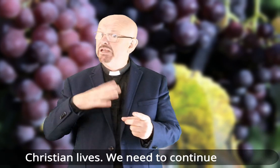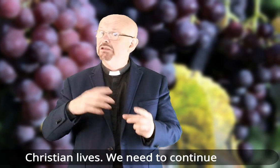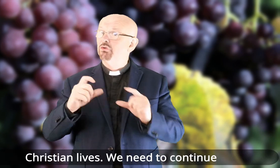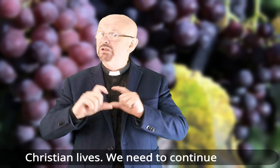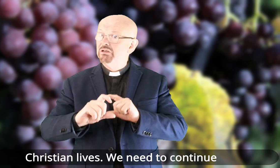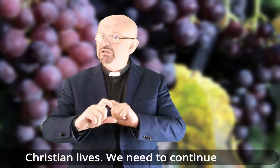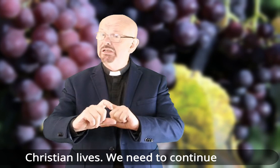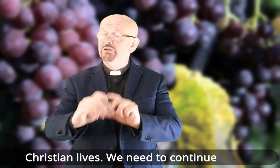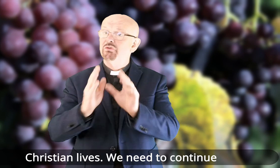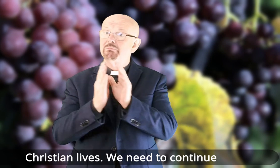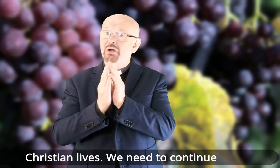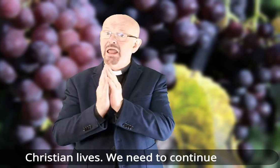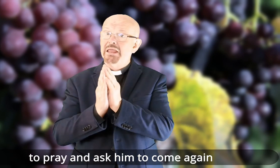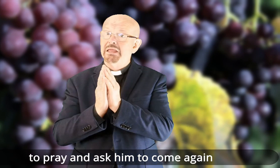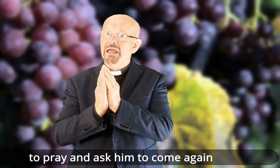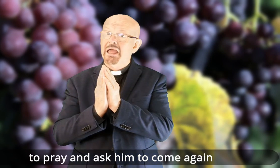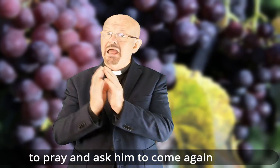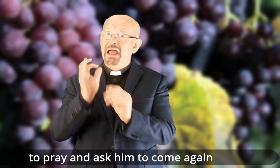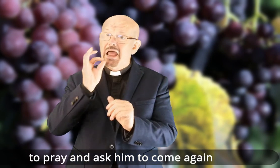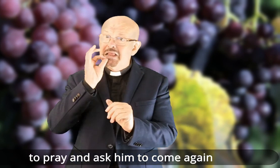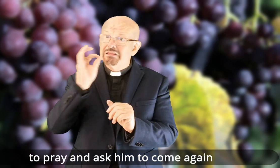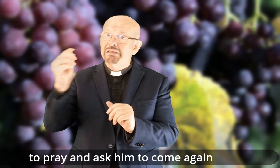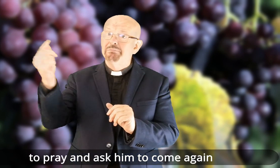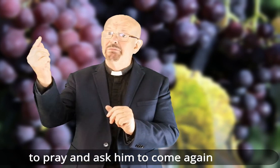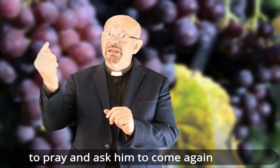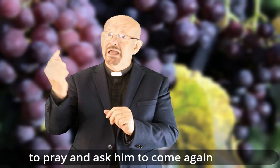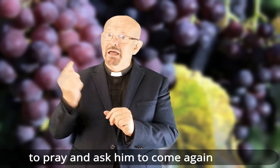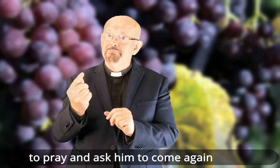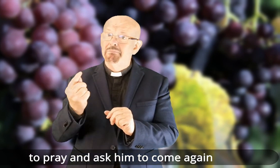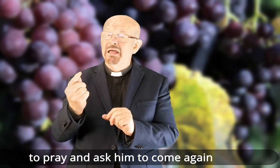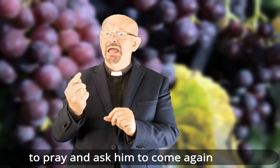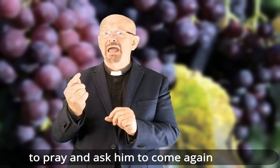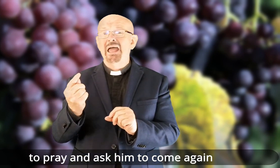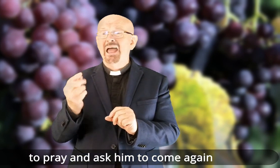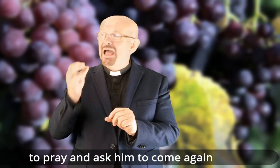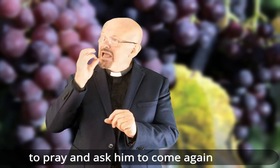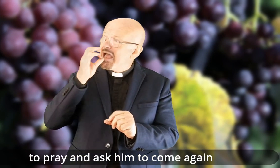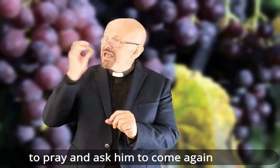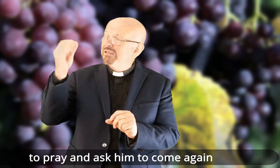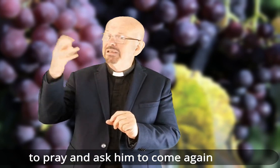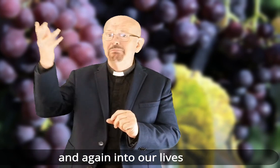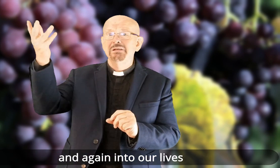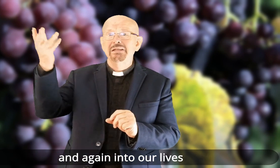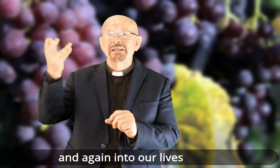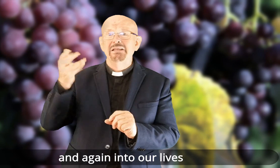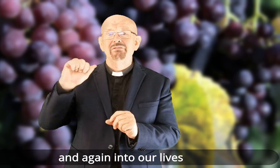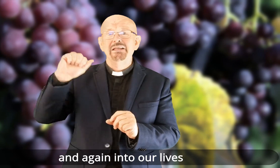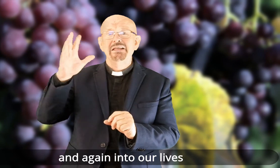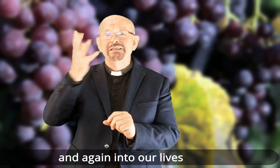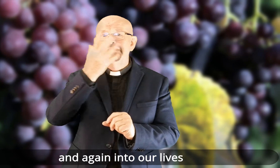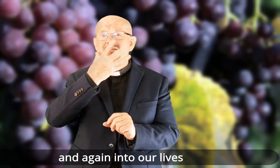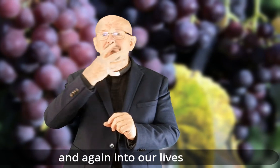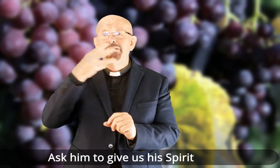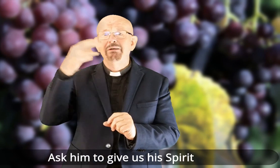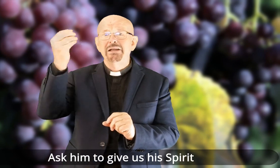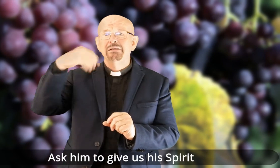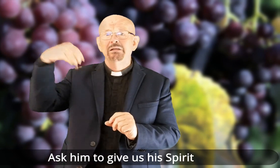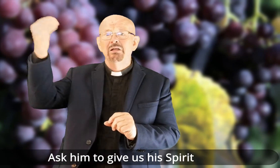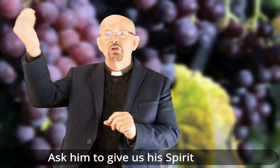We need to continue to pray and ask him to come again and again into our lives. Ask him to give